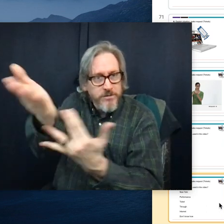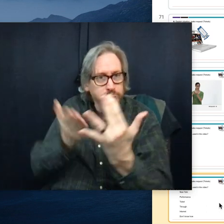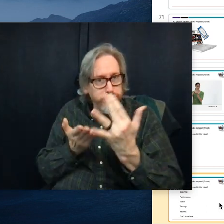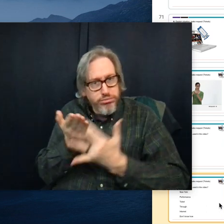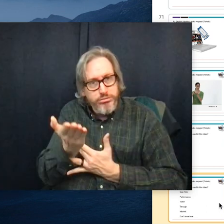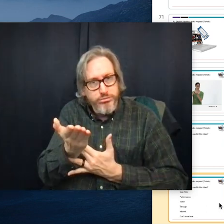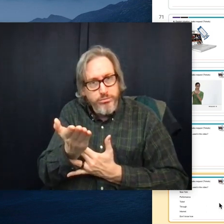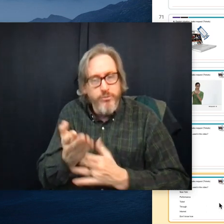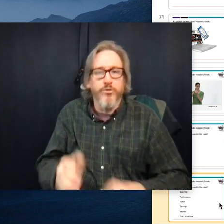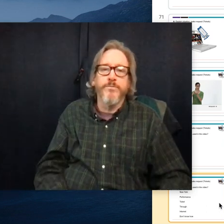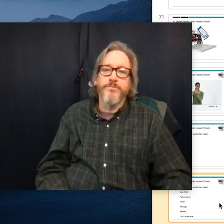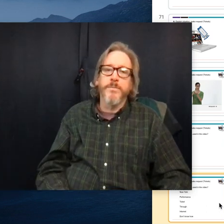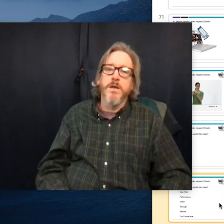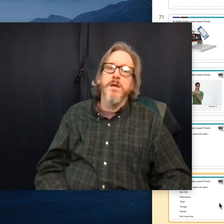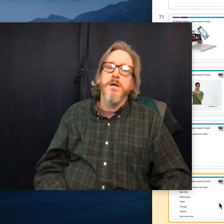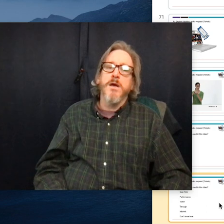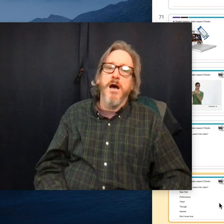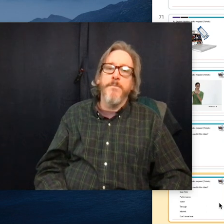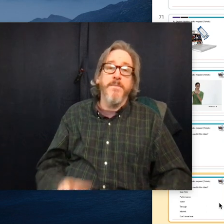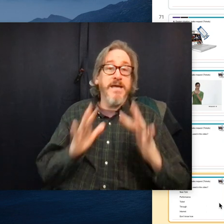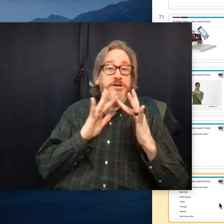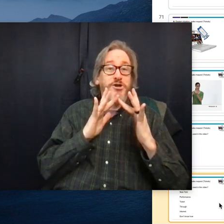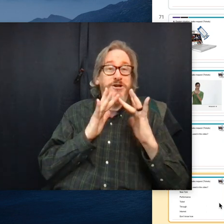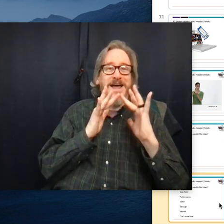do single sign answers.